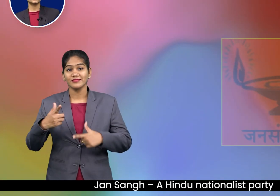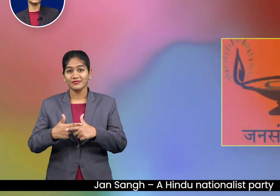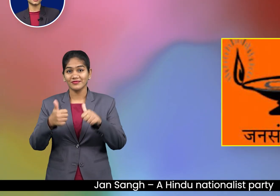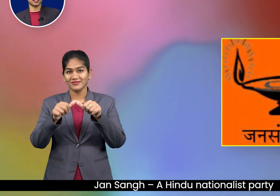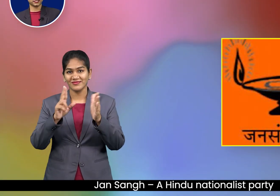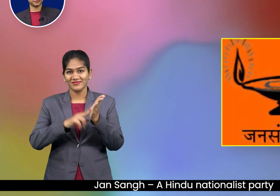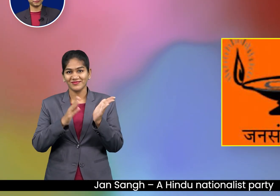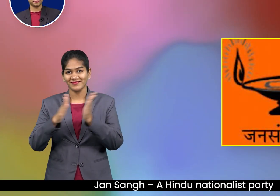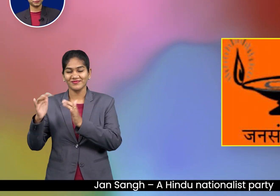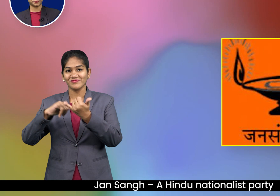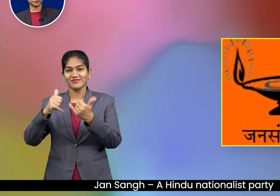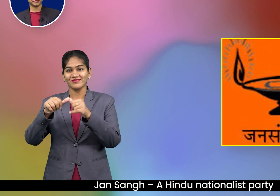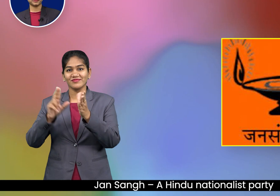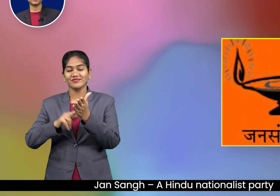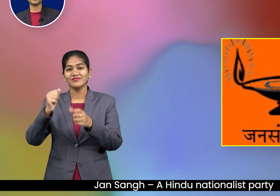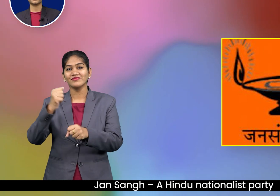Jansangh,